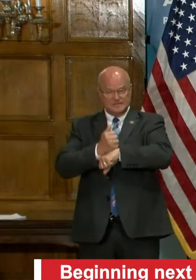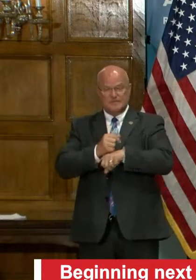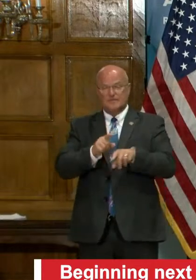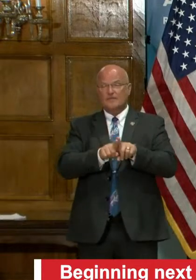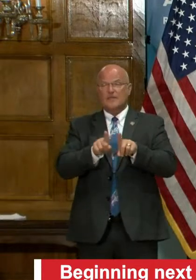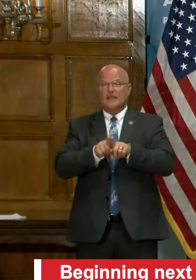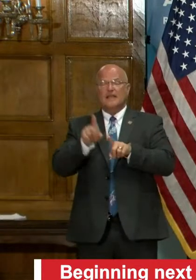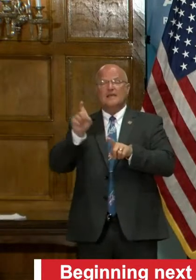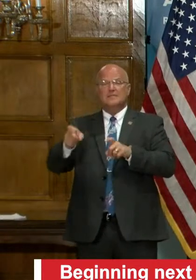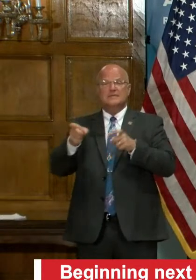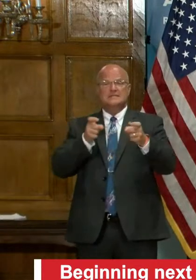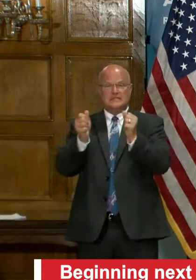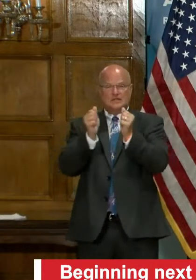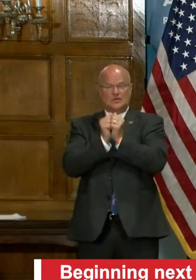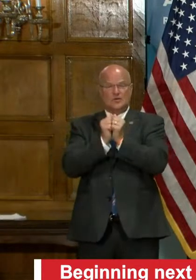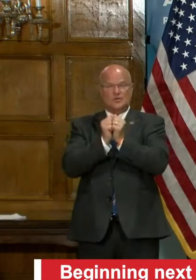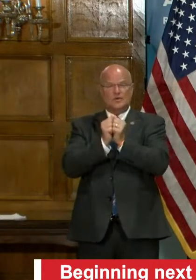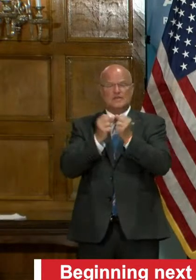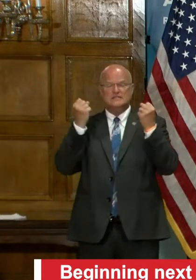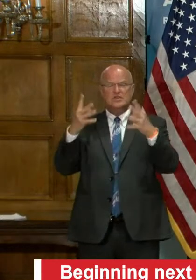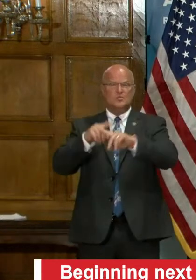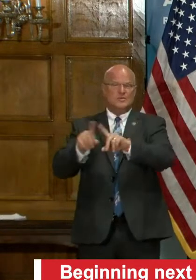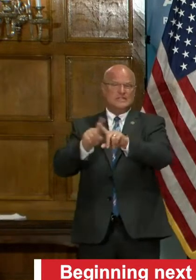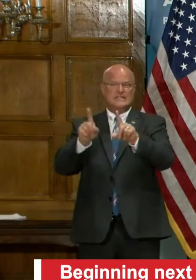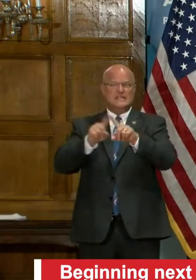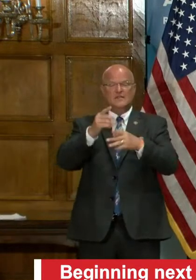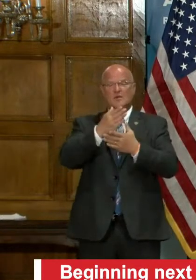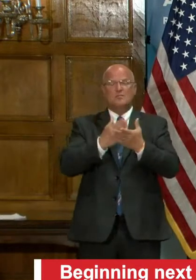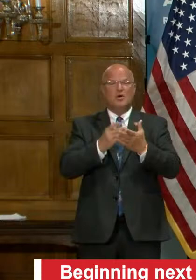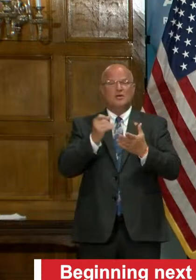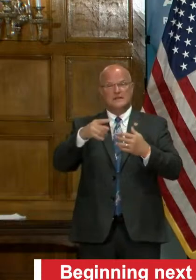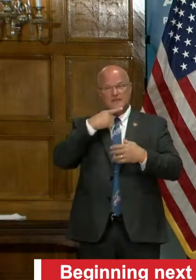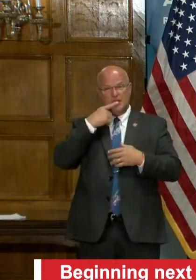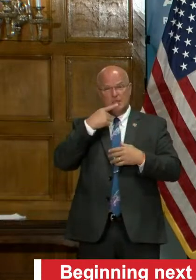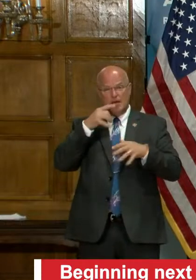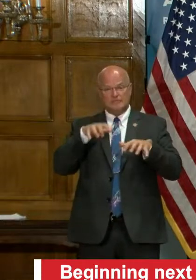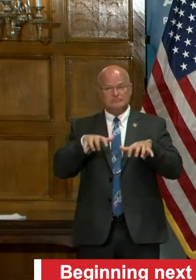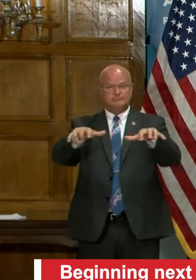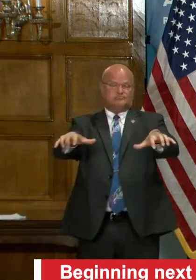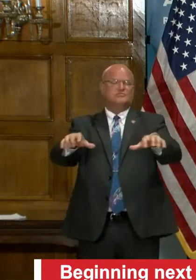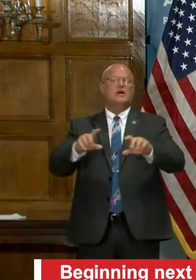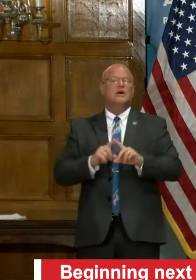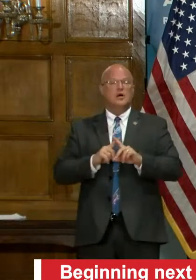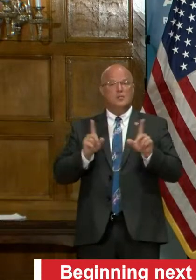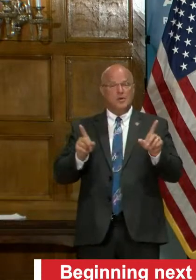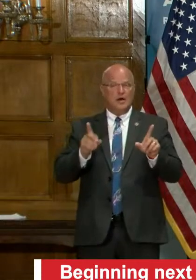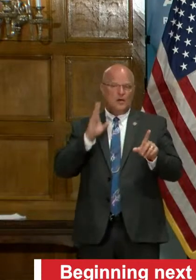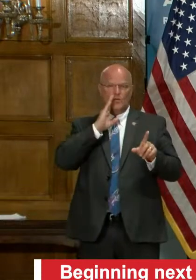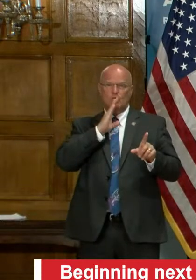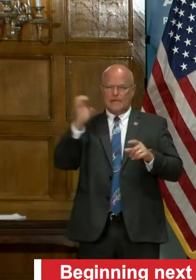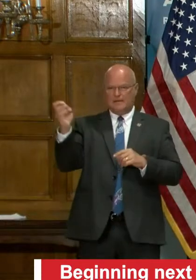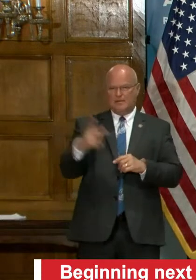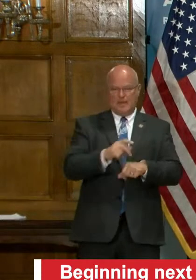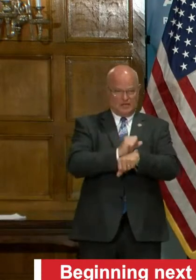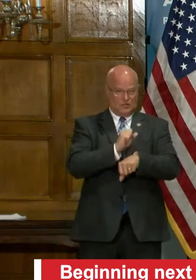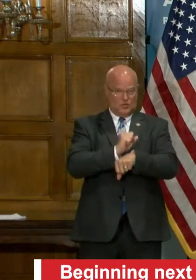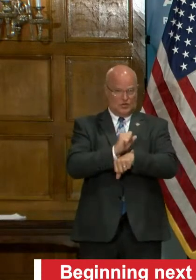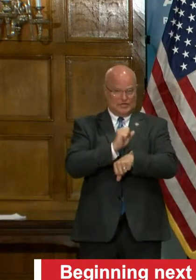as they have to deal with so many different parts of the public, but they will be